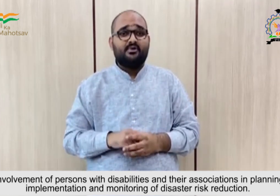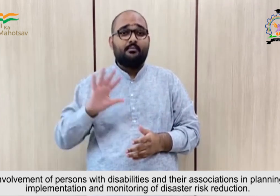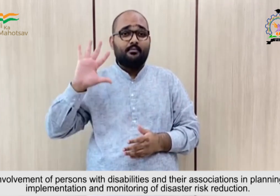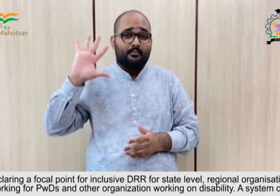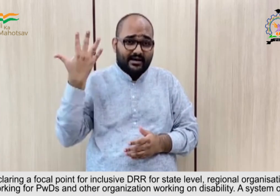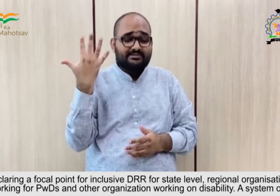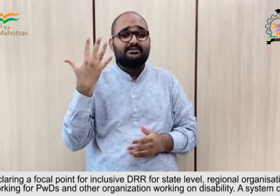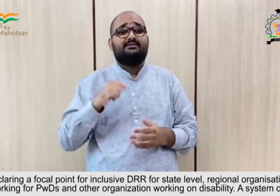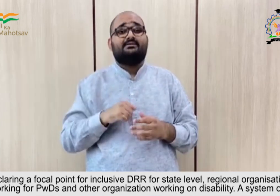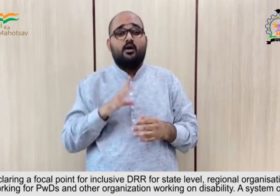5.